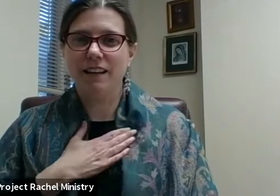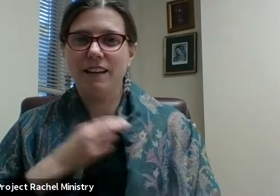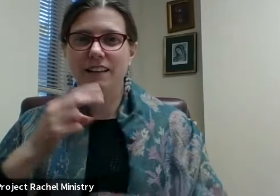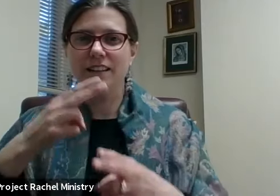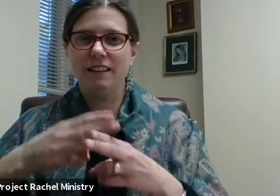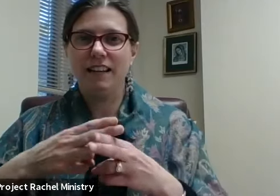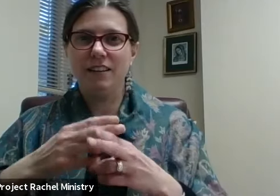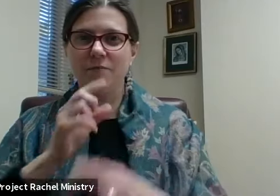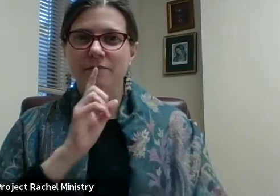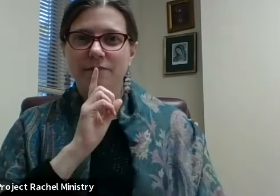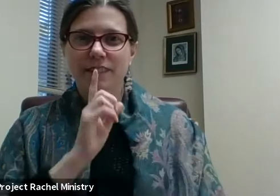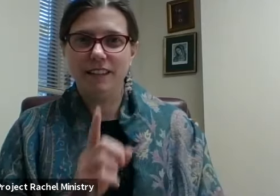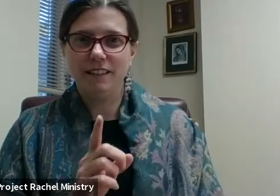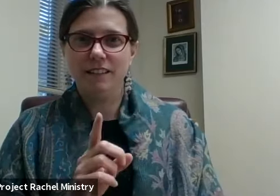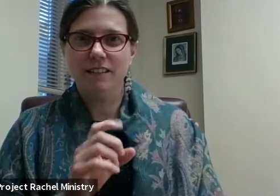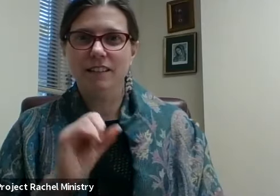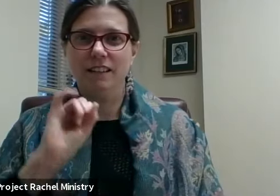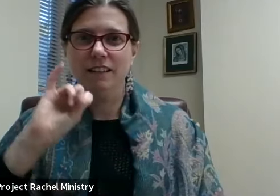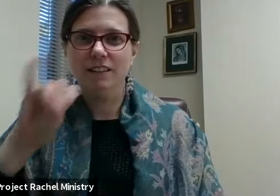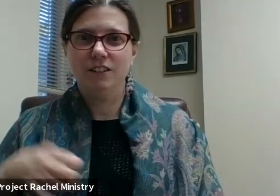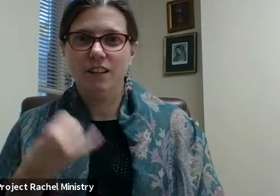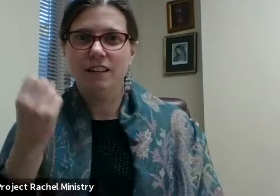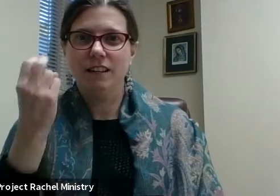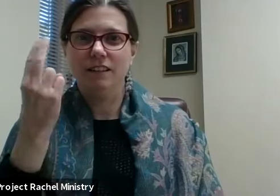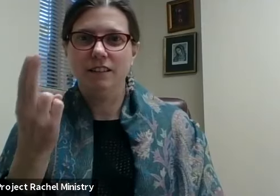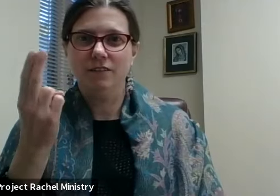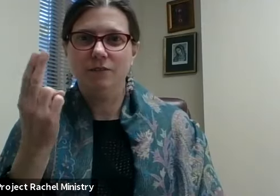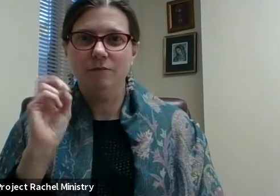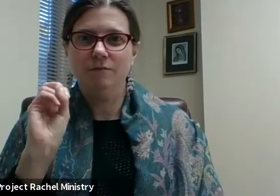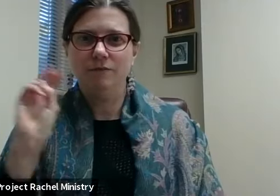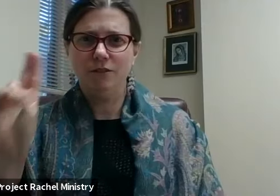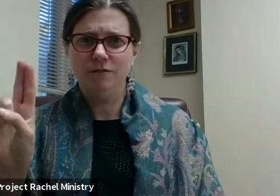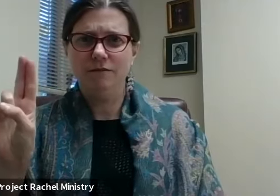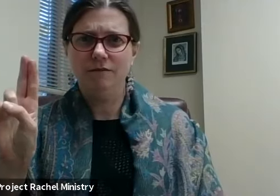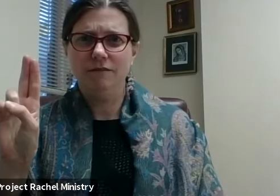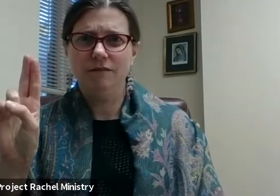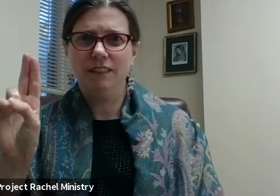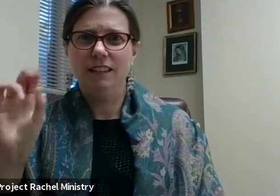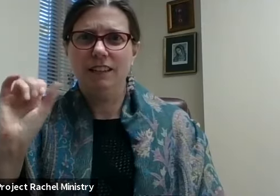My name is J U You.